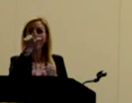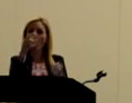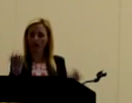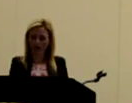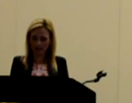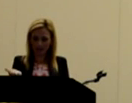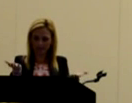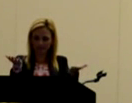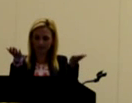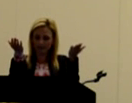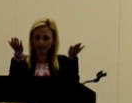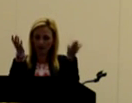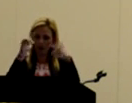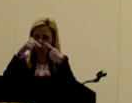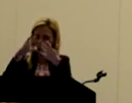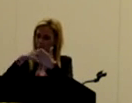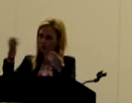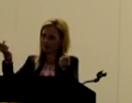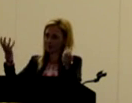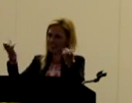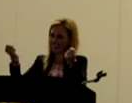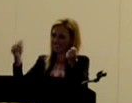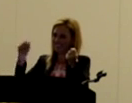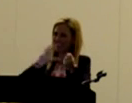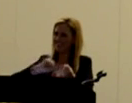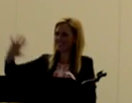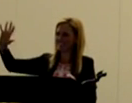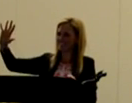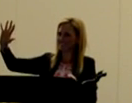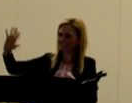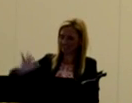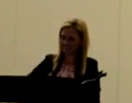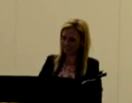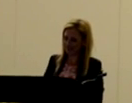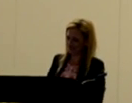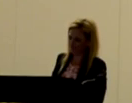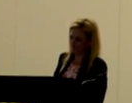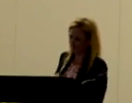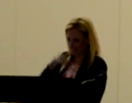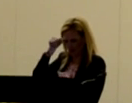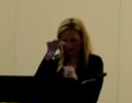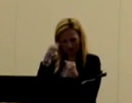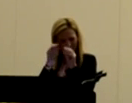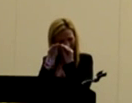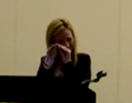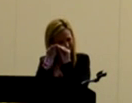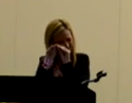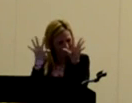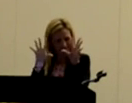But the fog lifted when I learned to sign at 5 years old. I remember